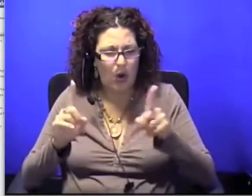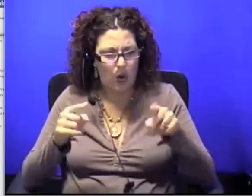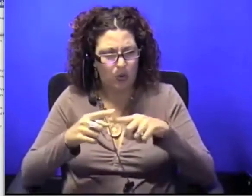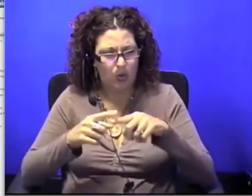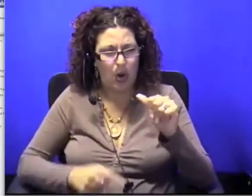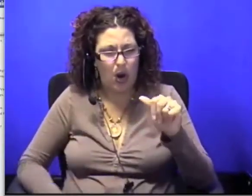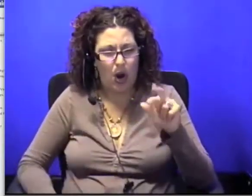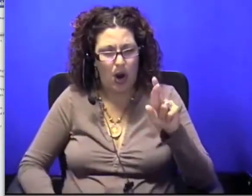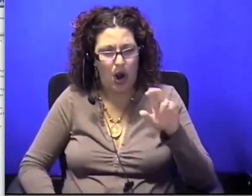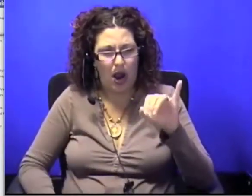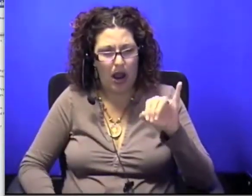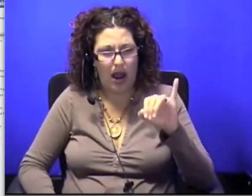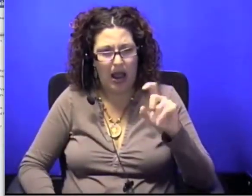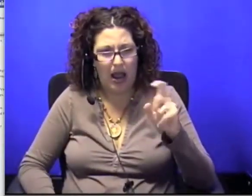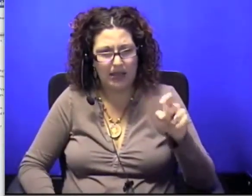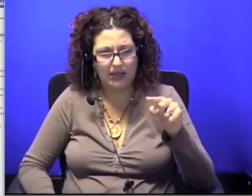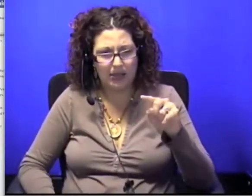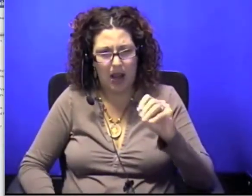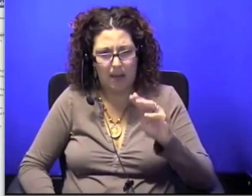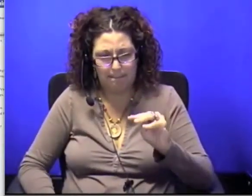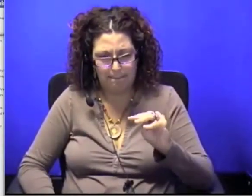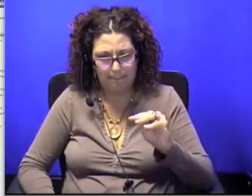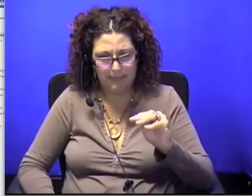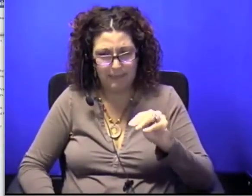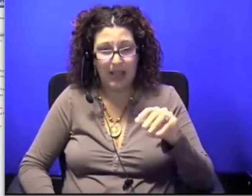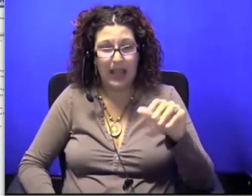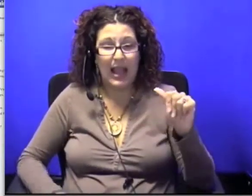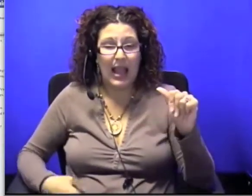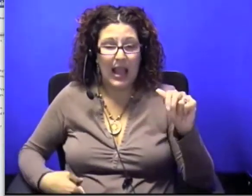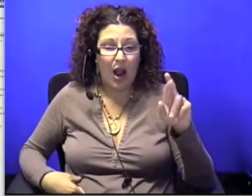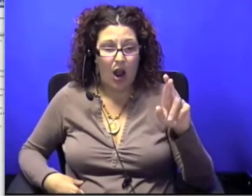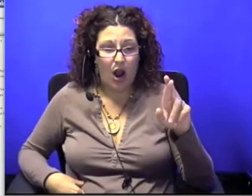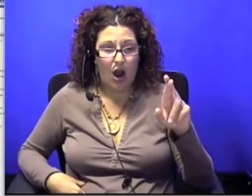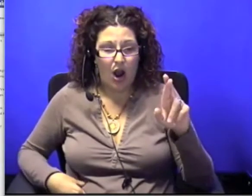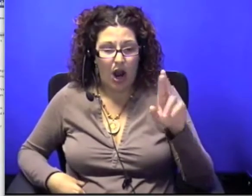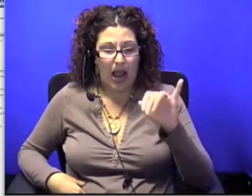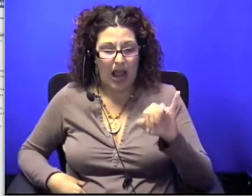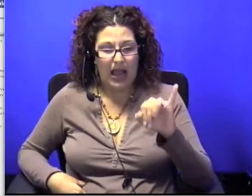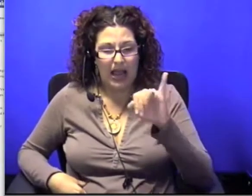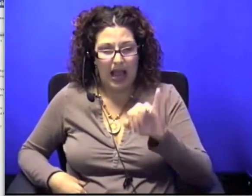Just go to rix.com. That's ARIIX. Again,